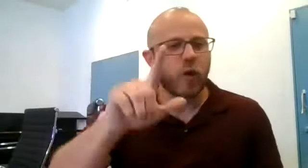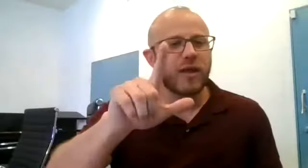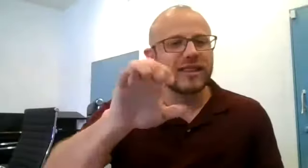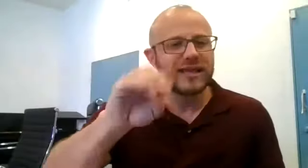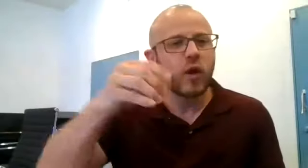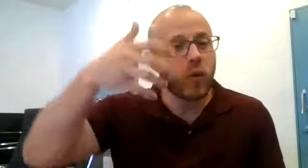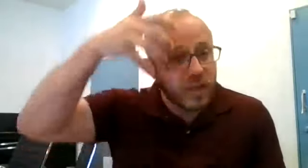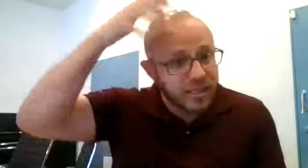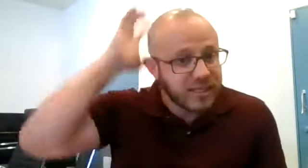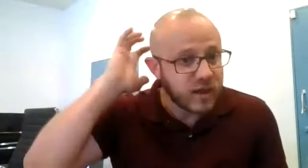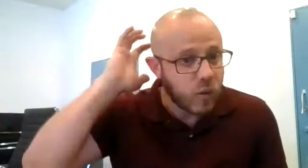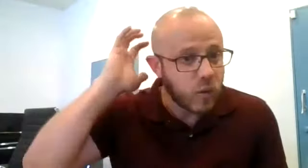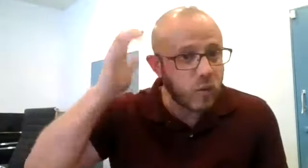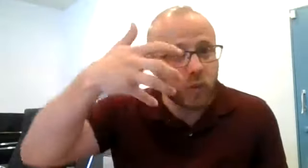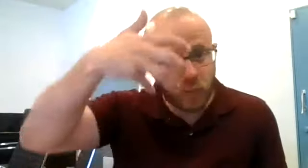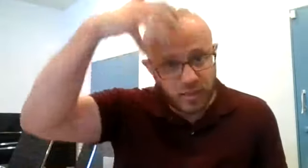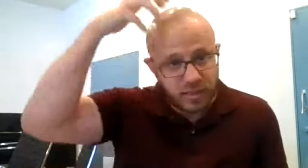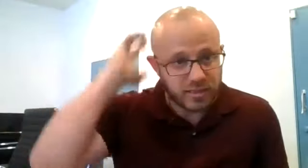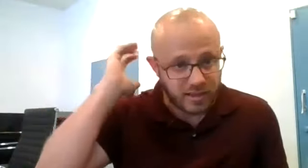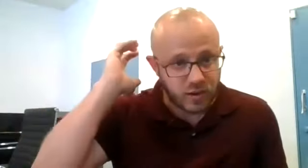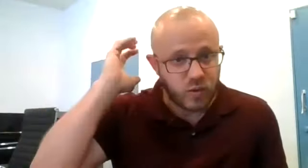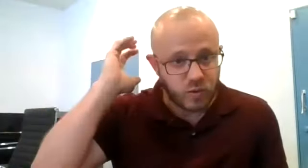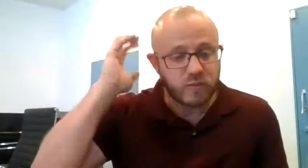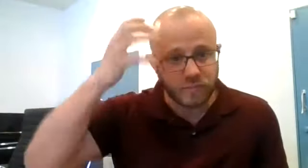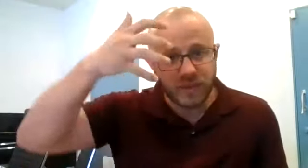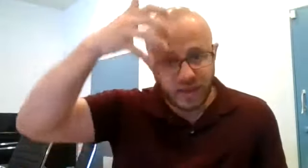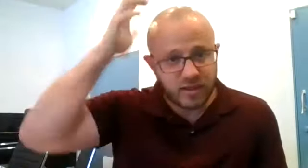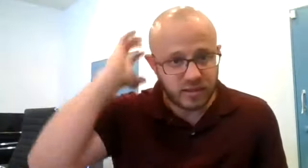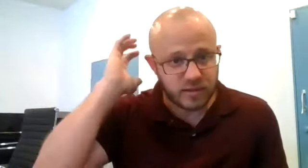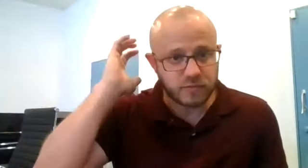the lion, I guess. Leo.